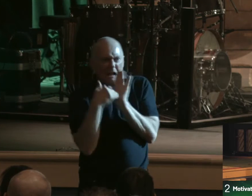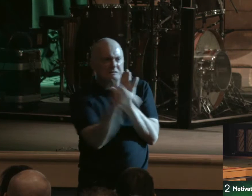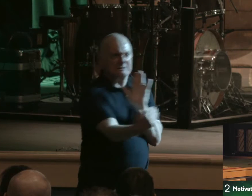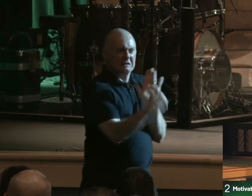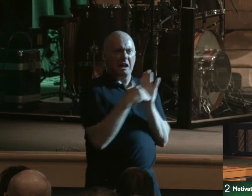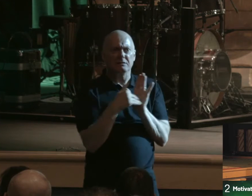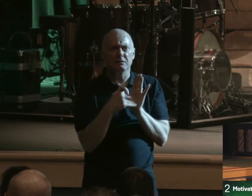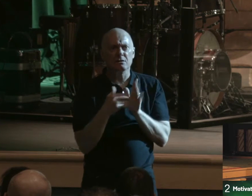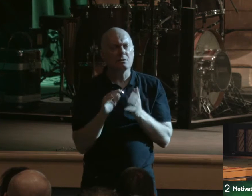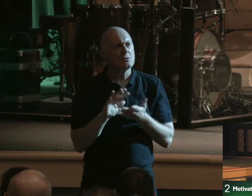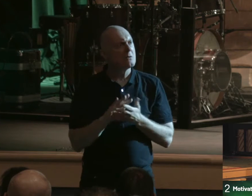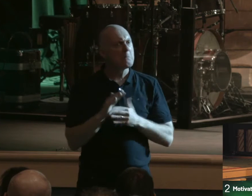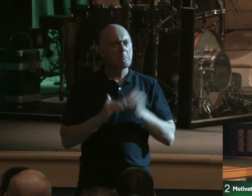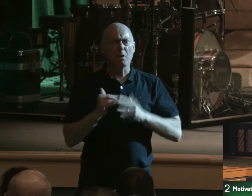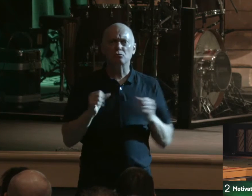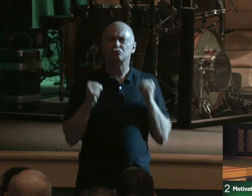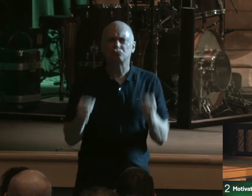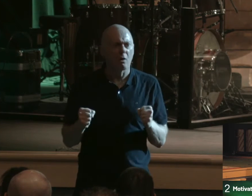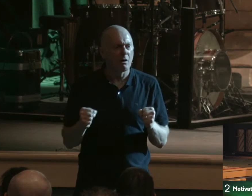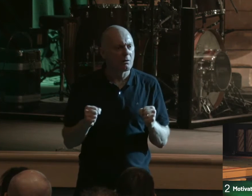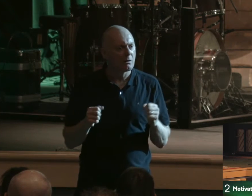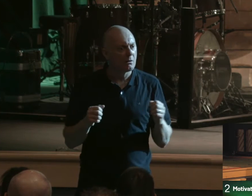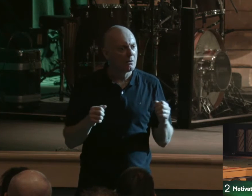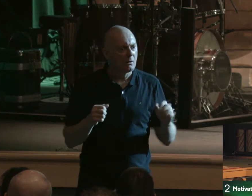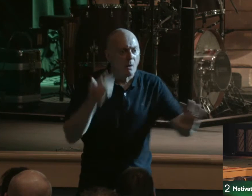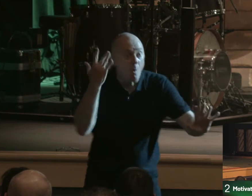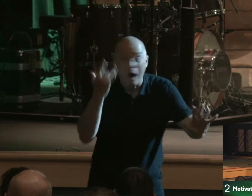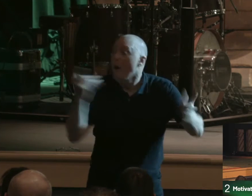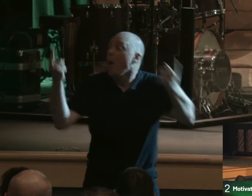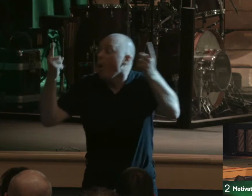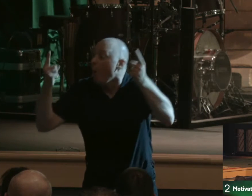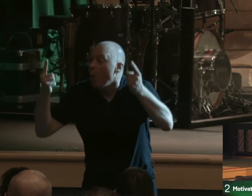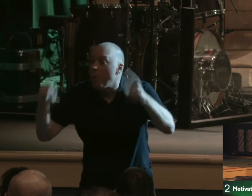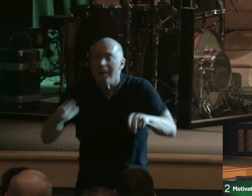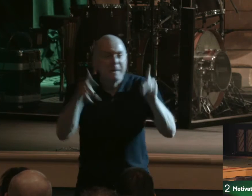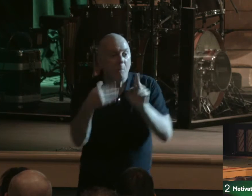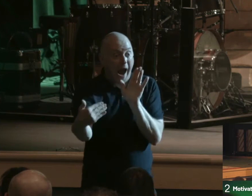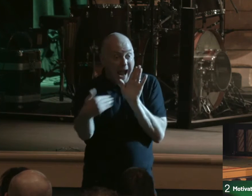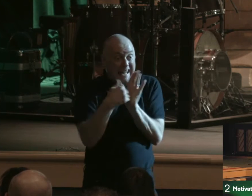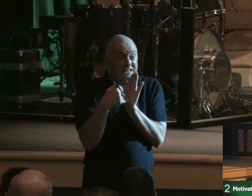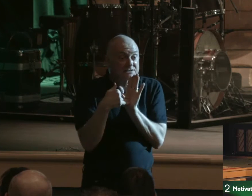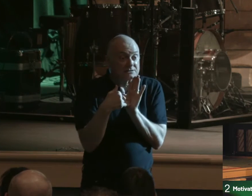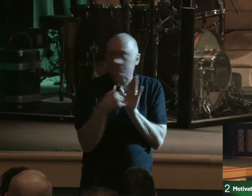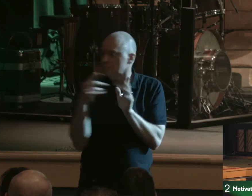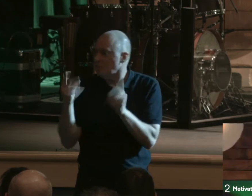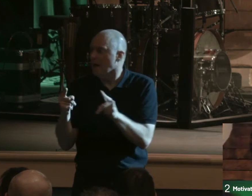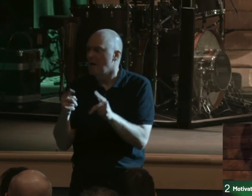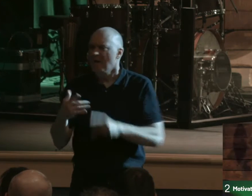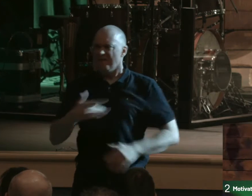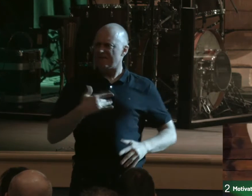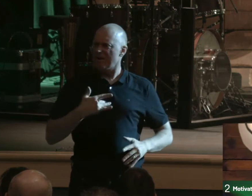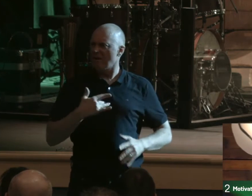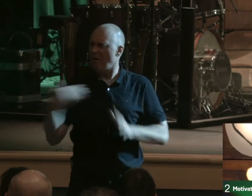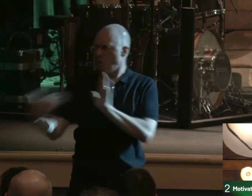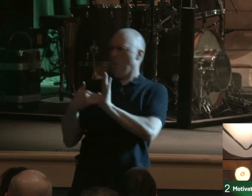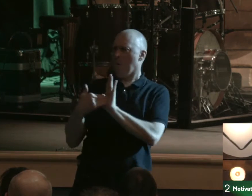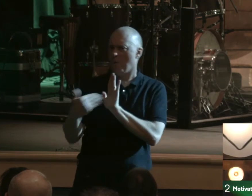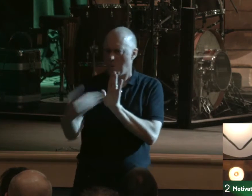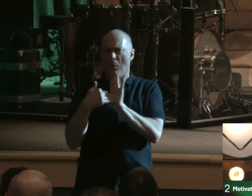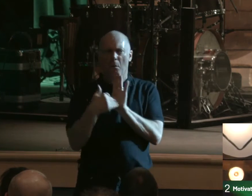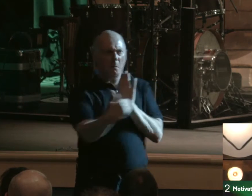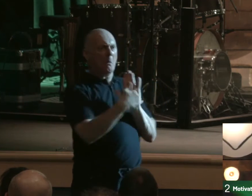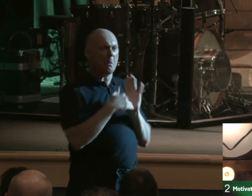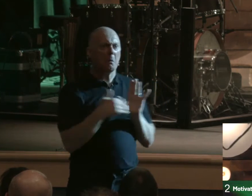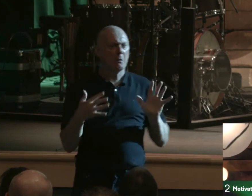tremendous motivation. Now, why is that true? Because when we're opposed, when we feel the threat of